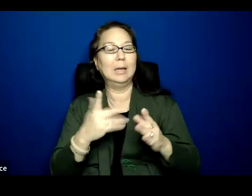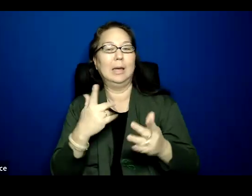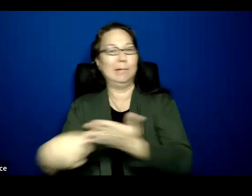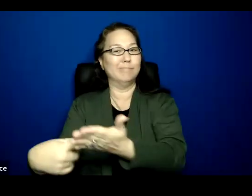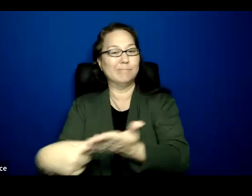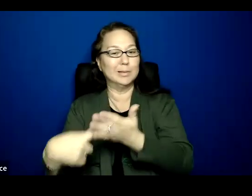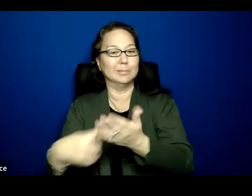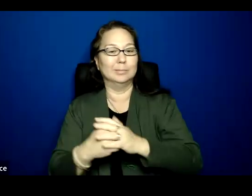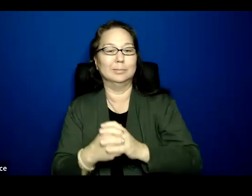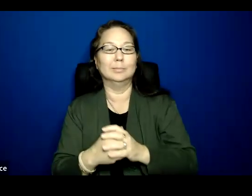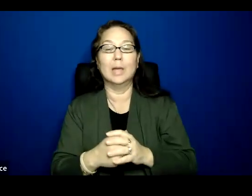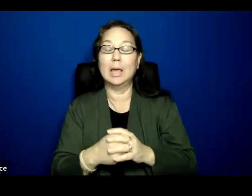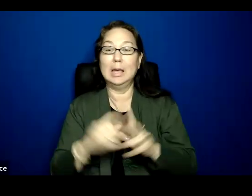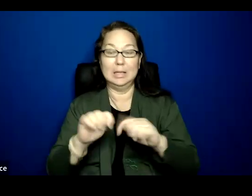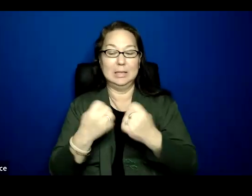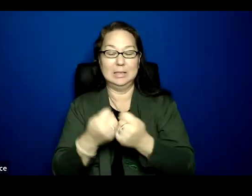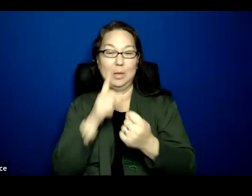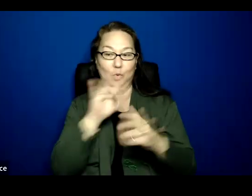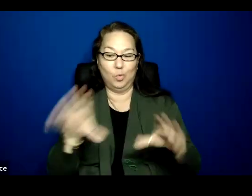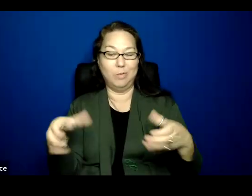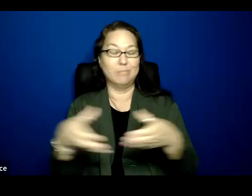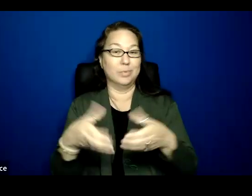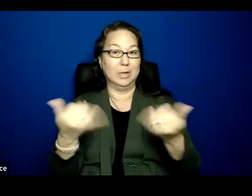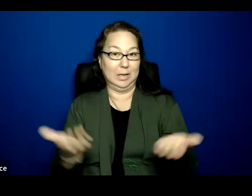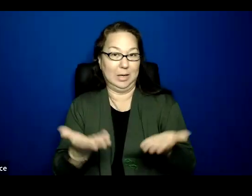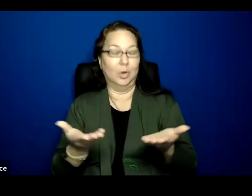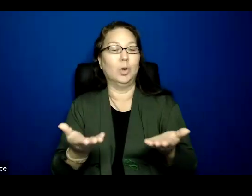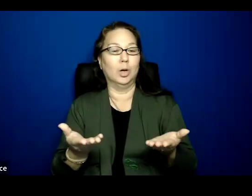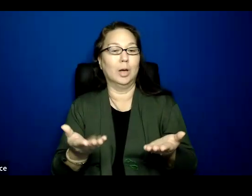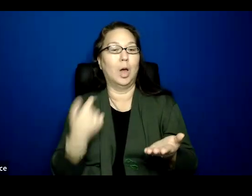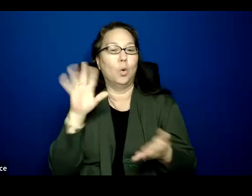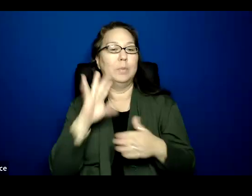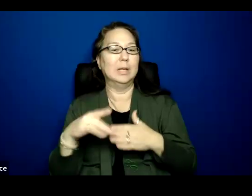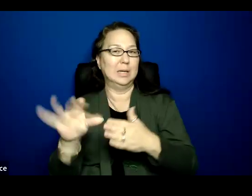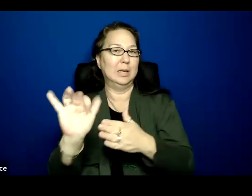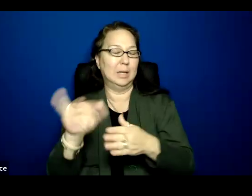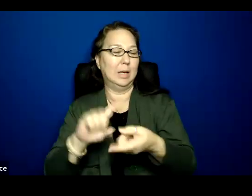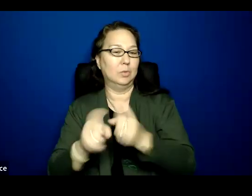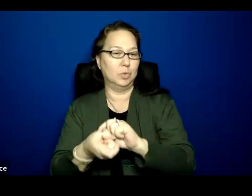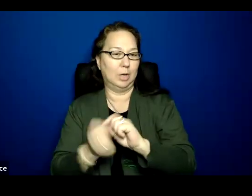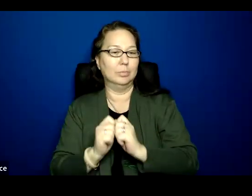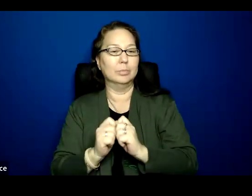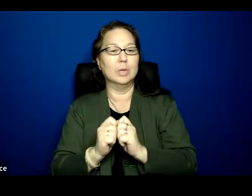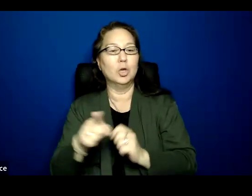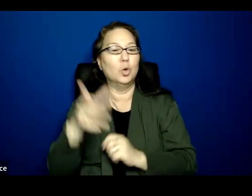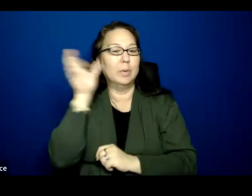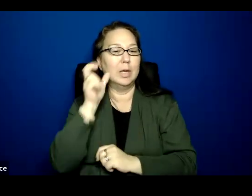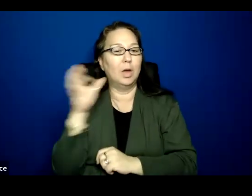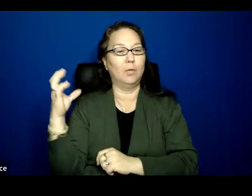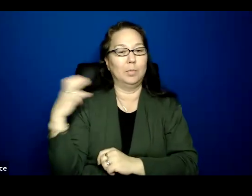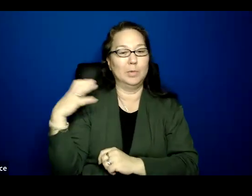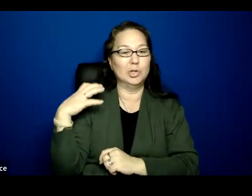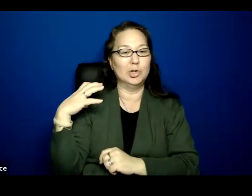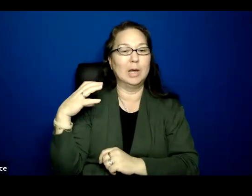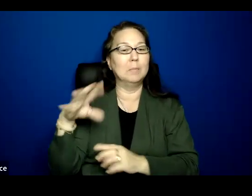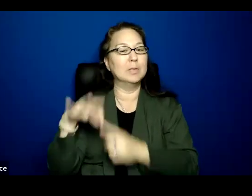The team assembled here tonight are leading that change. Shortly, you'll hear from Chief of Specialized Services, Kay Seal, Joel Gamir, who's the Chief